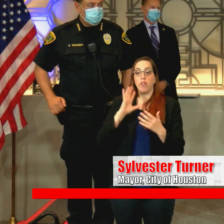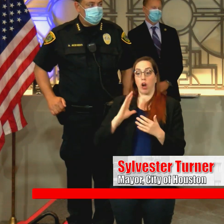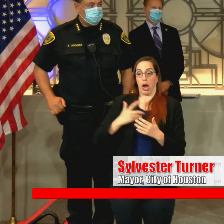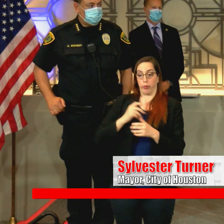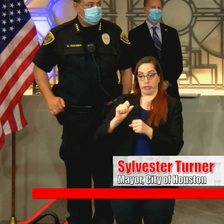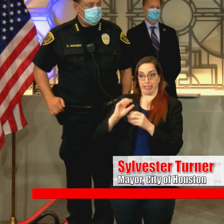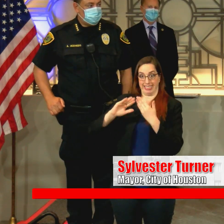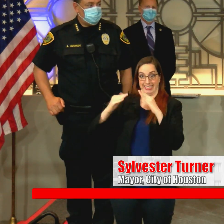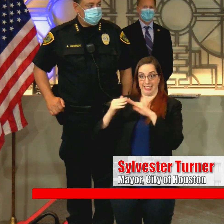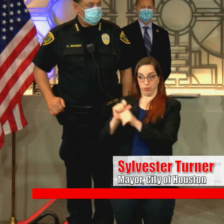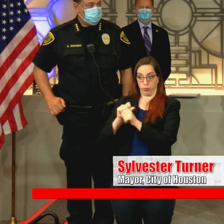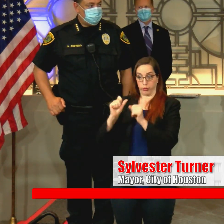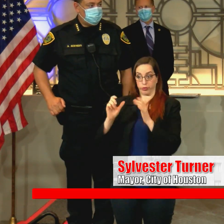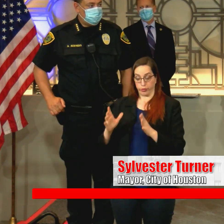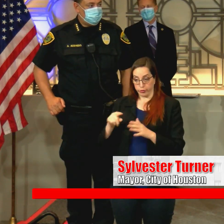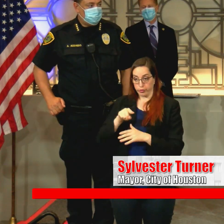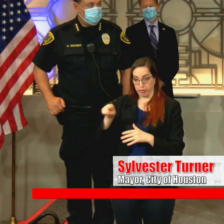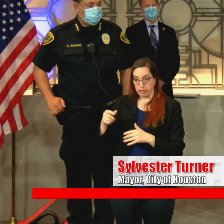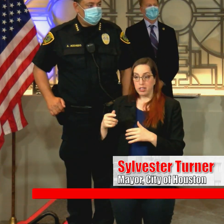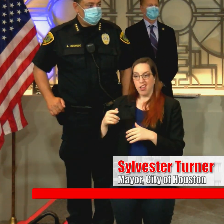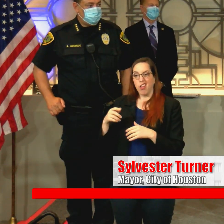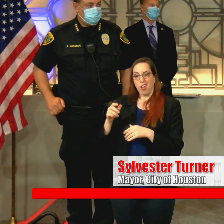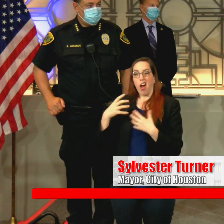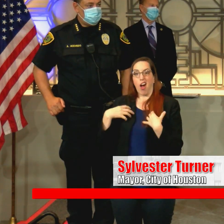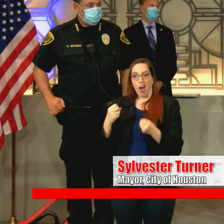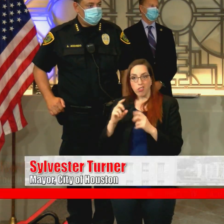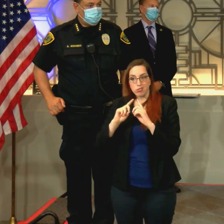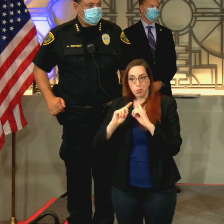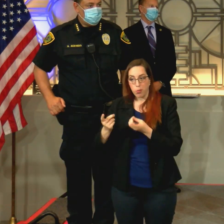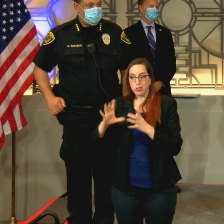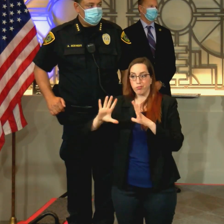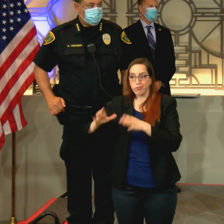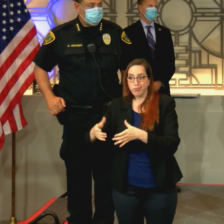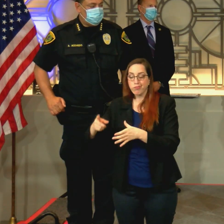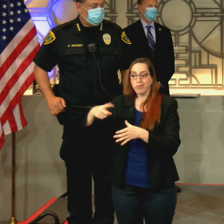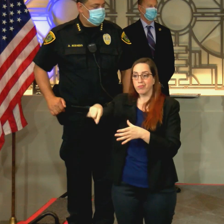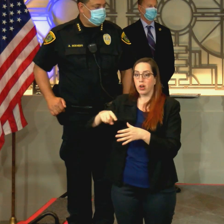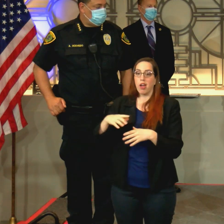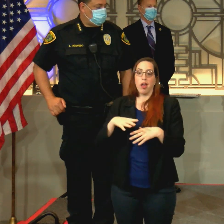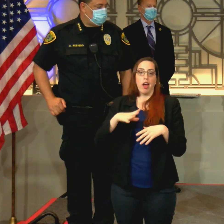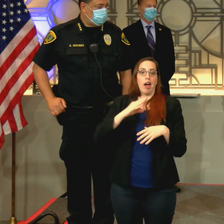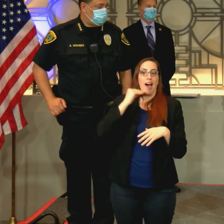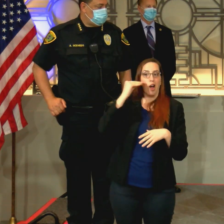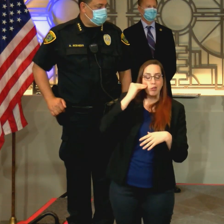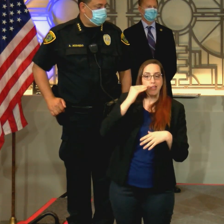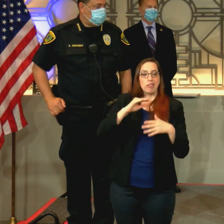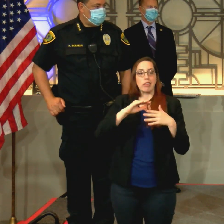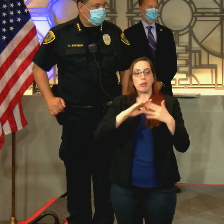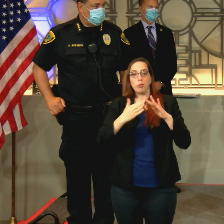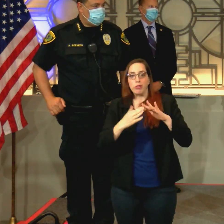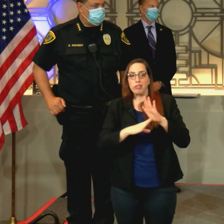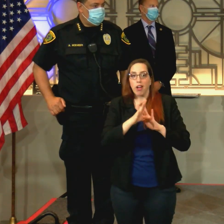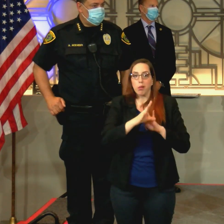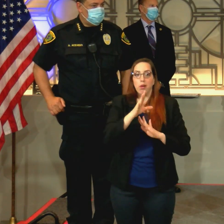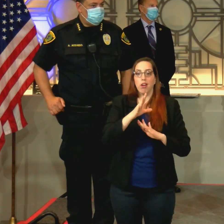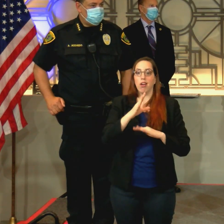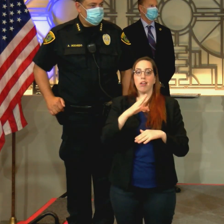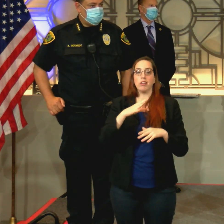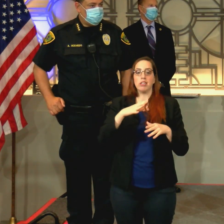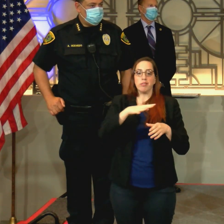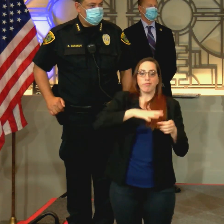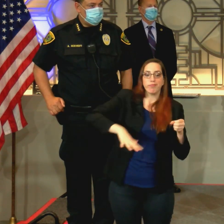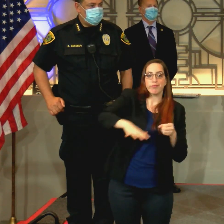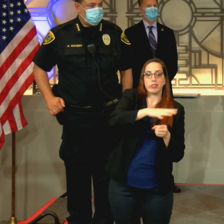municipal employees that are working, from the health department to housing and community development to Department of